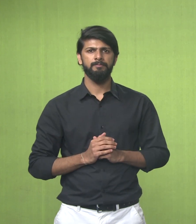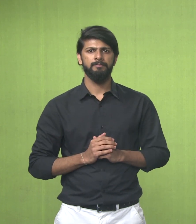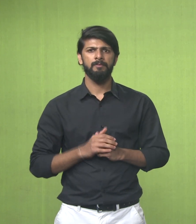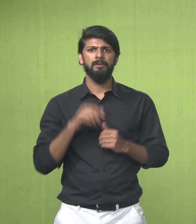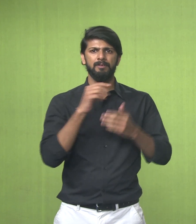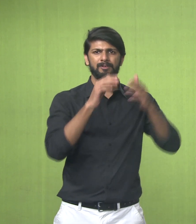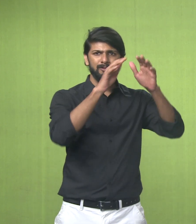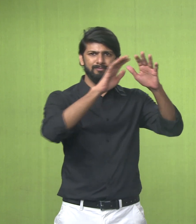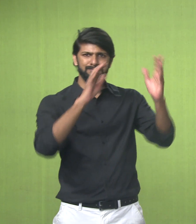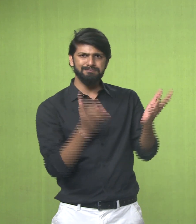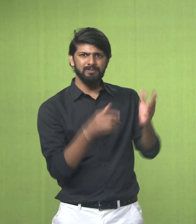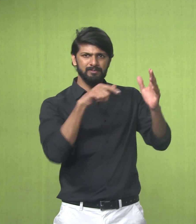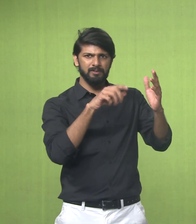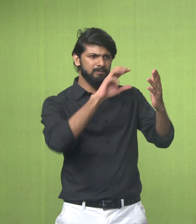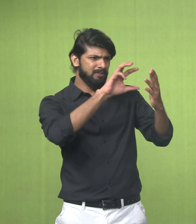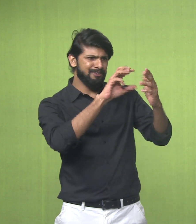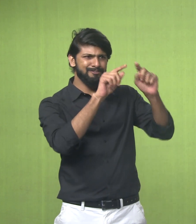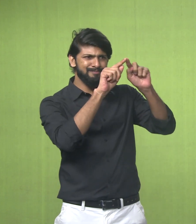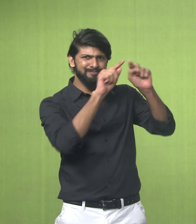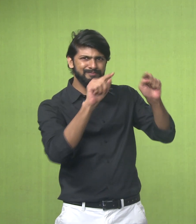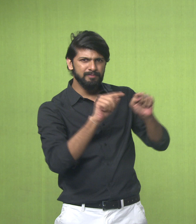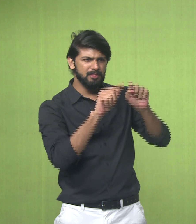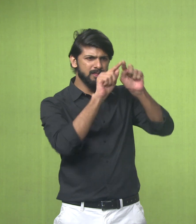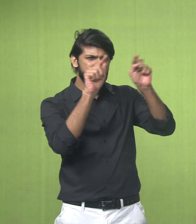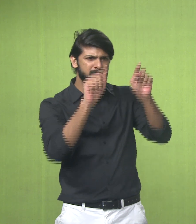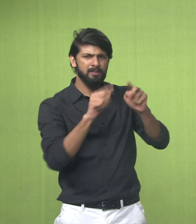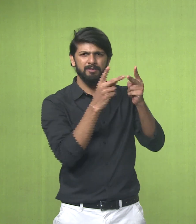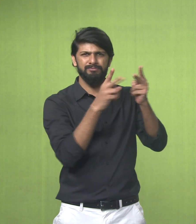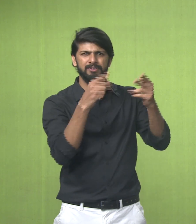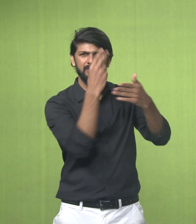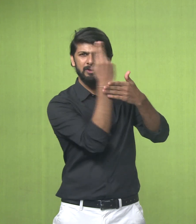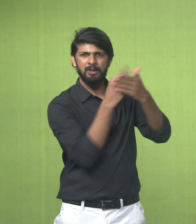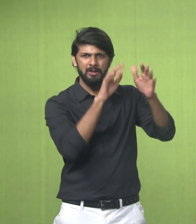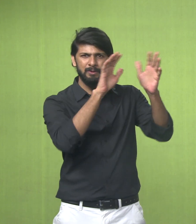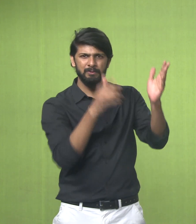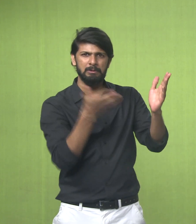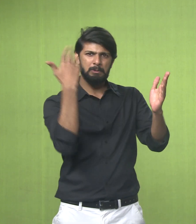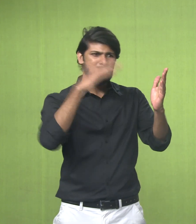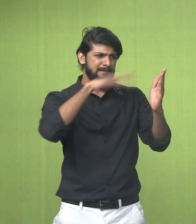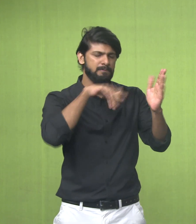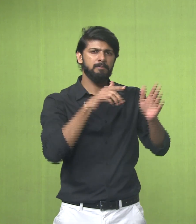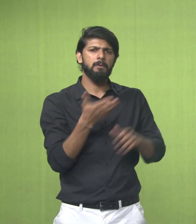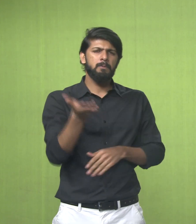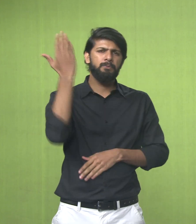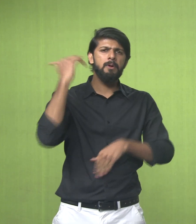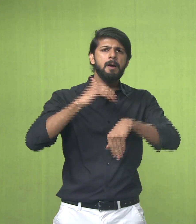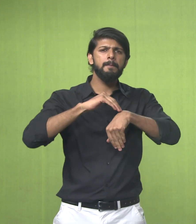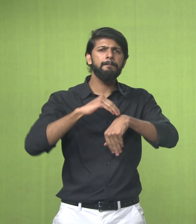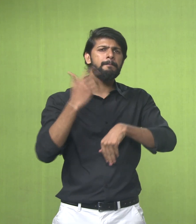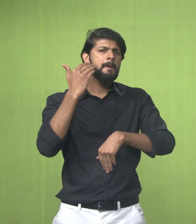now. Question number one, when were the earliest painted pottery with geometric